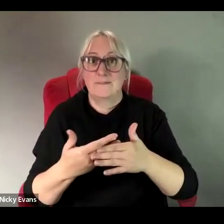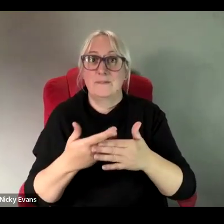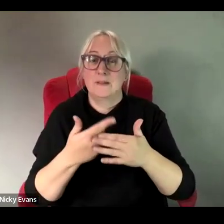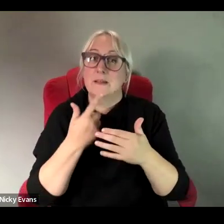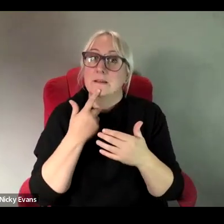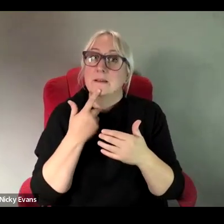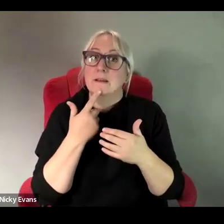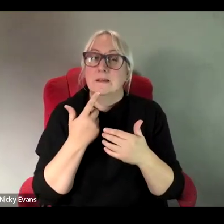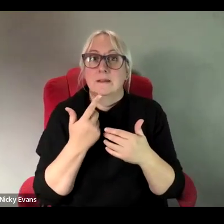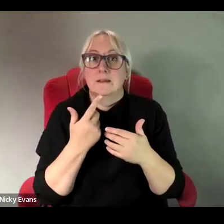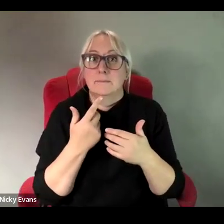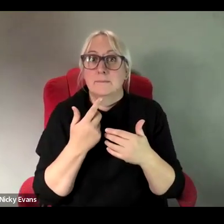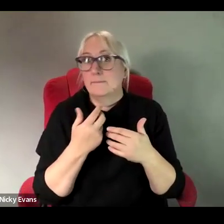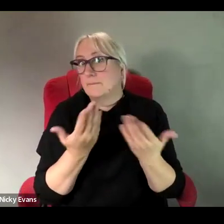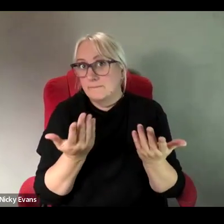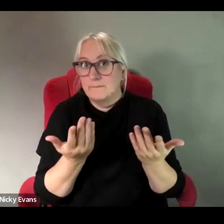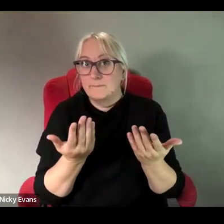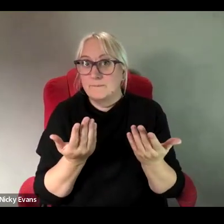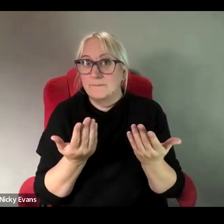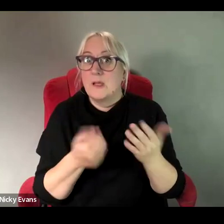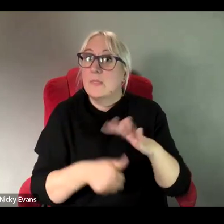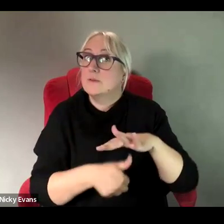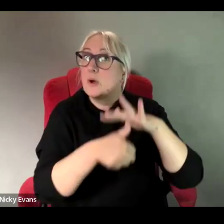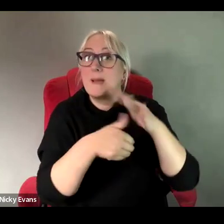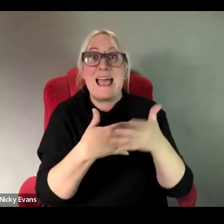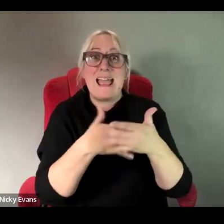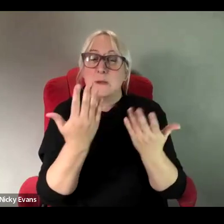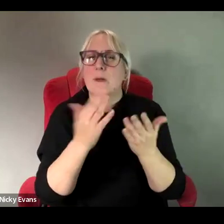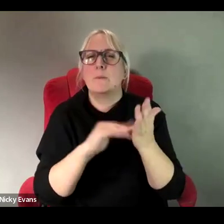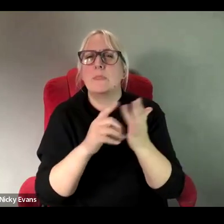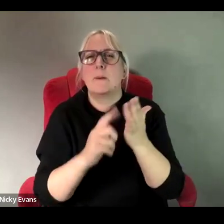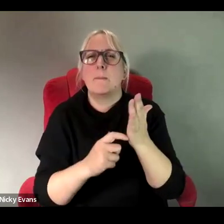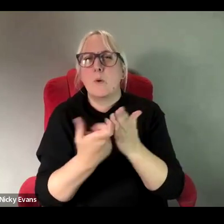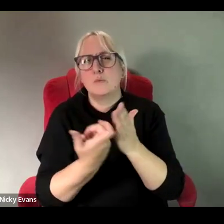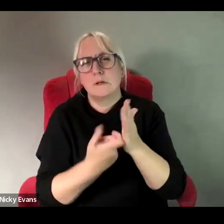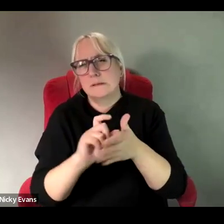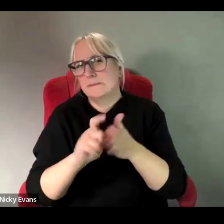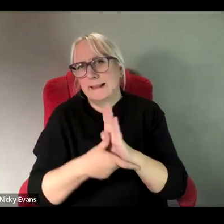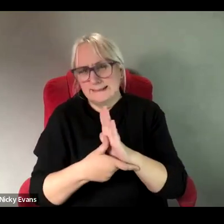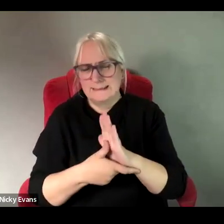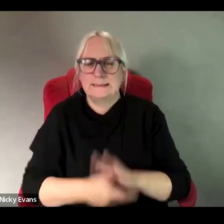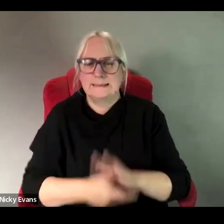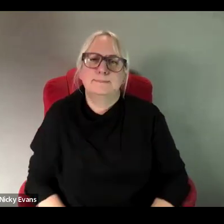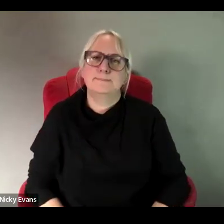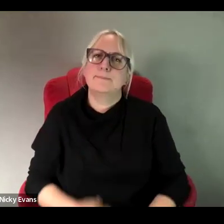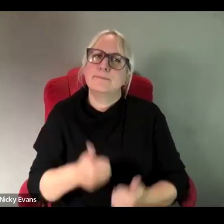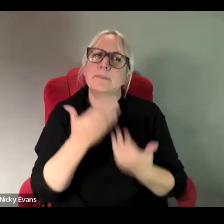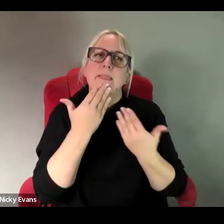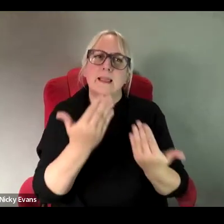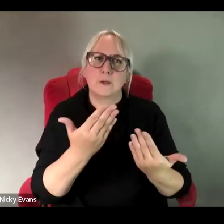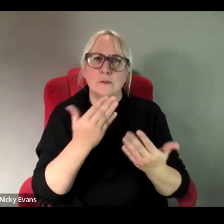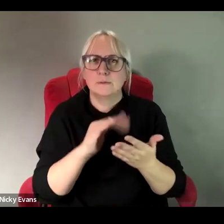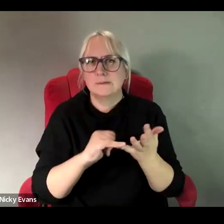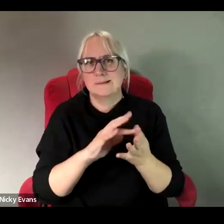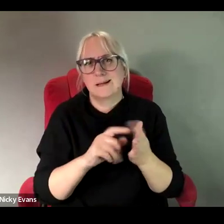were anybody with a motor impairment. I'll leave it at that. All right, thanks, Sandra. Appreciate